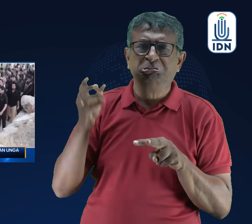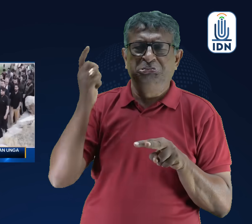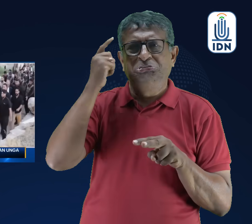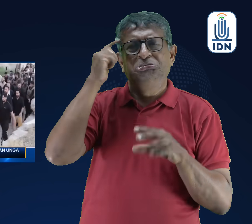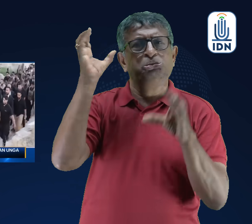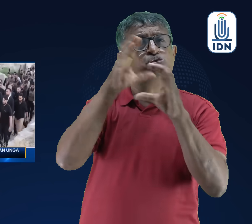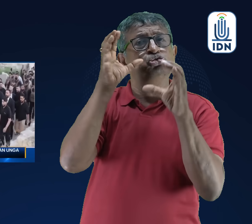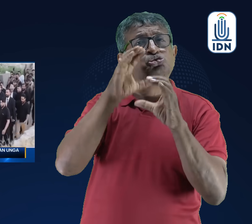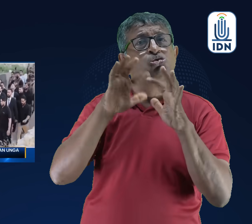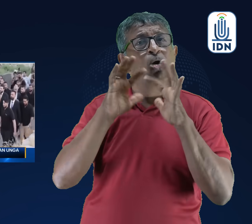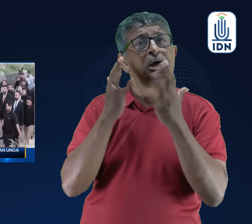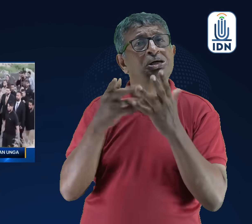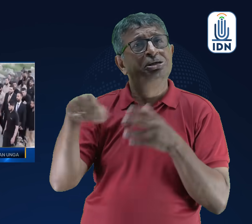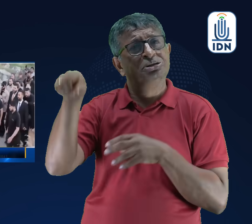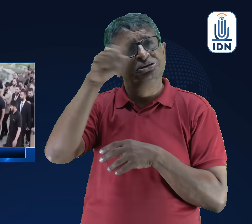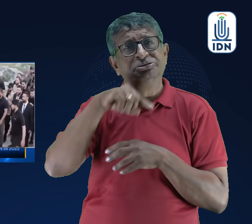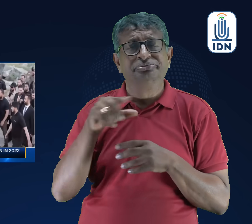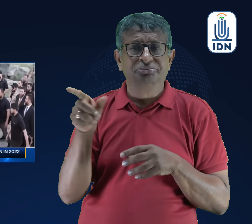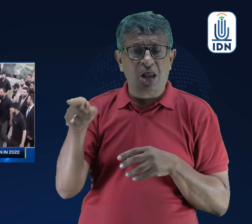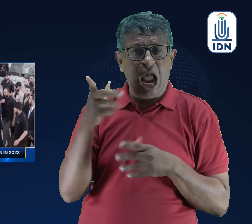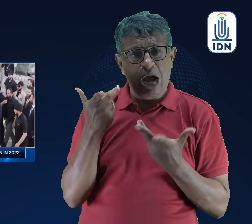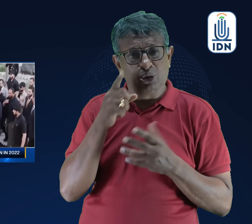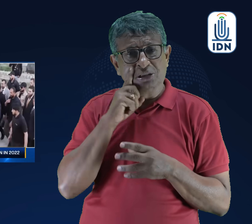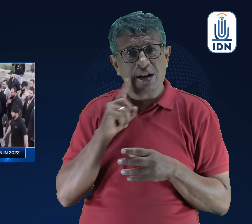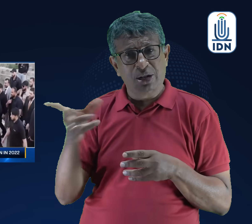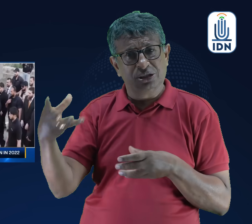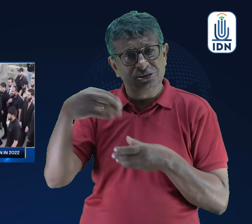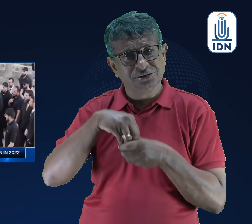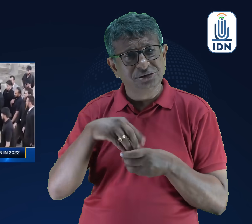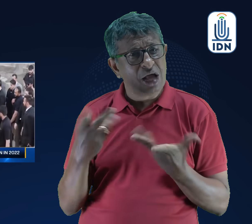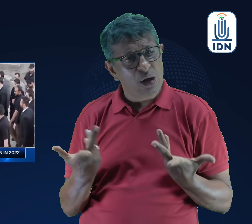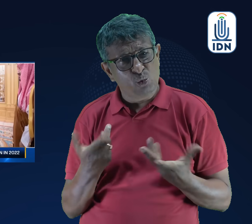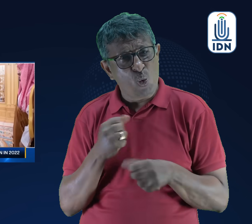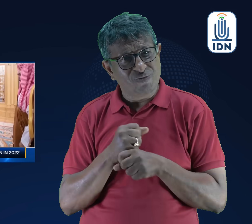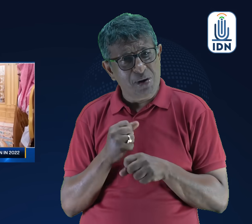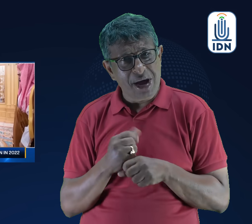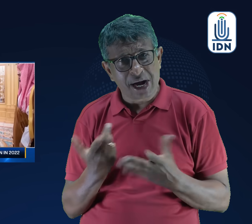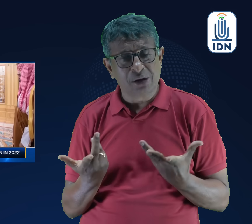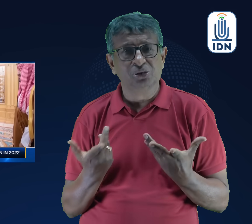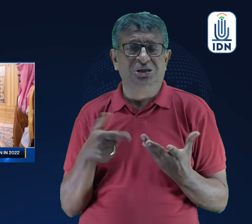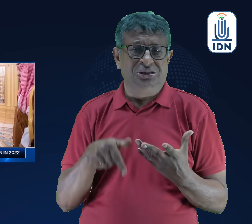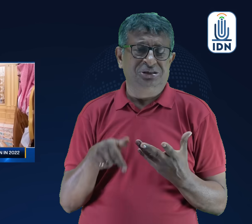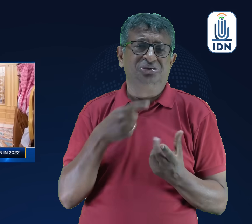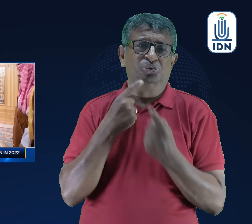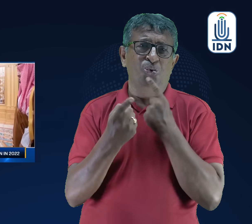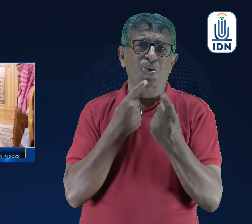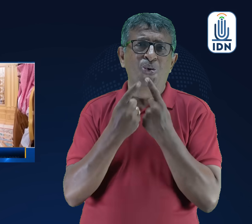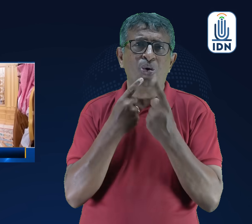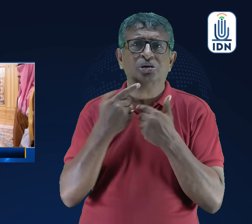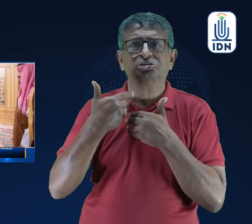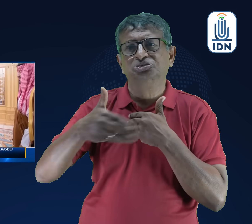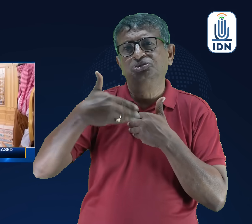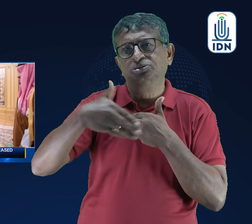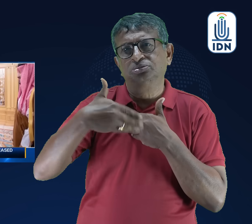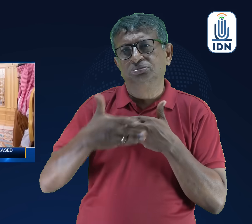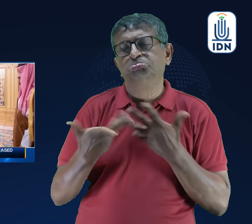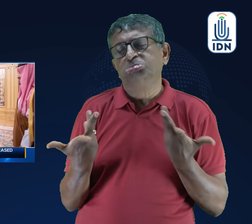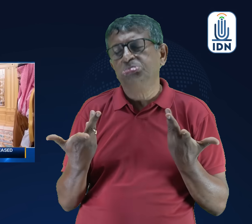being ruled by a former Al-Qaeda terrorist, a man who was on the United Nations sanctions list. But because he is in power now, no one seems to care.